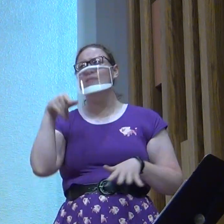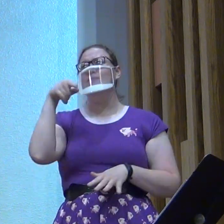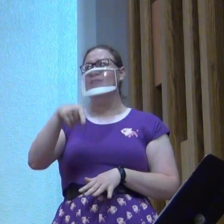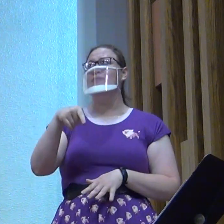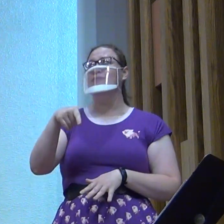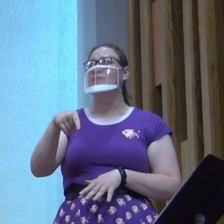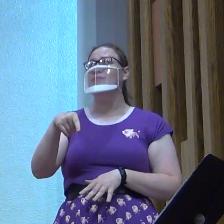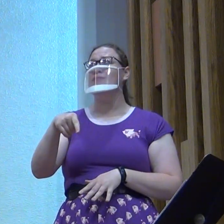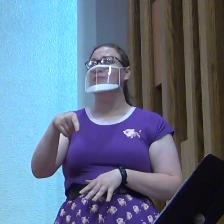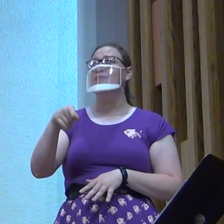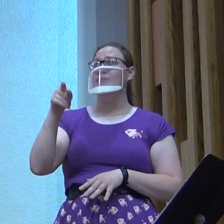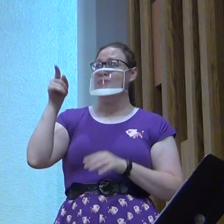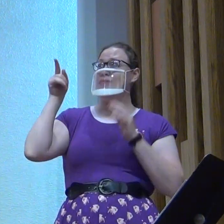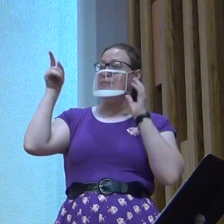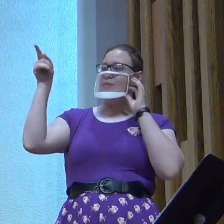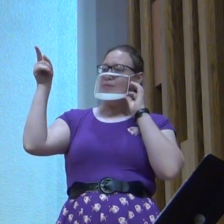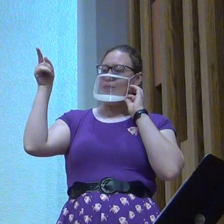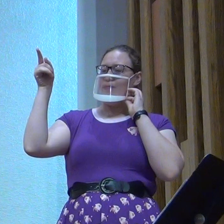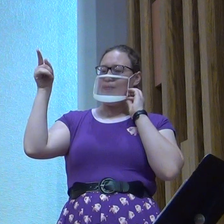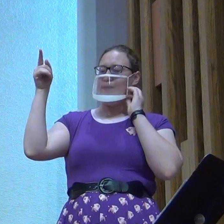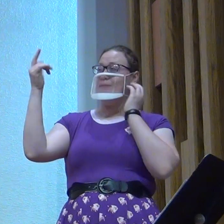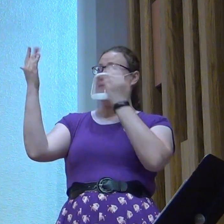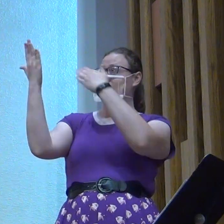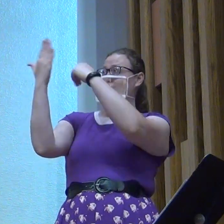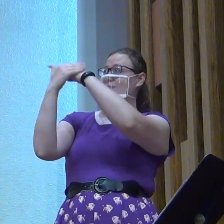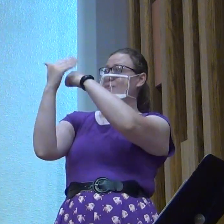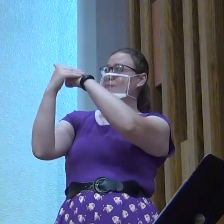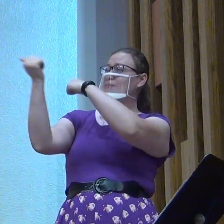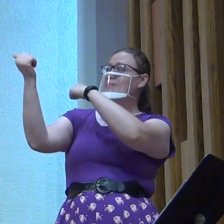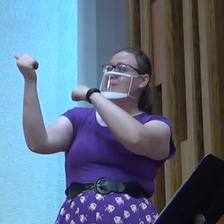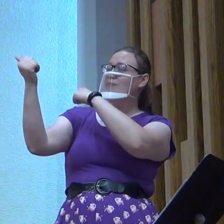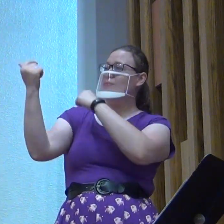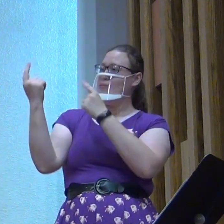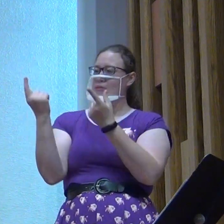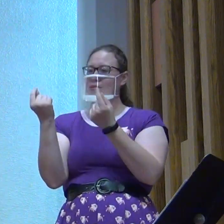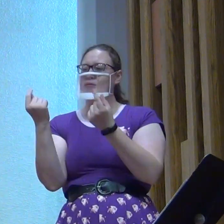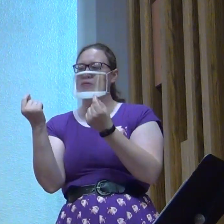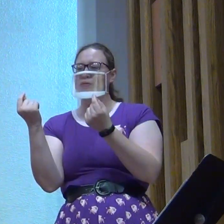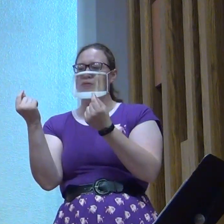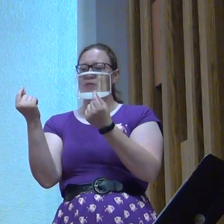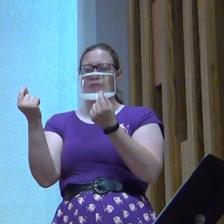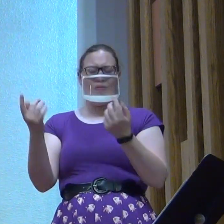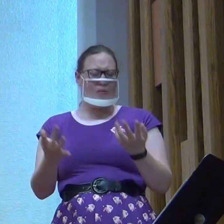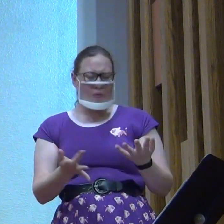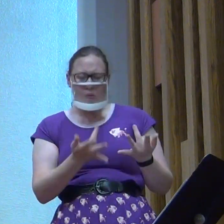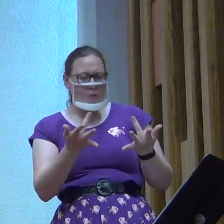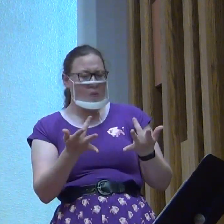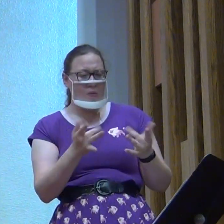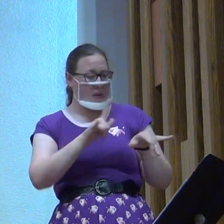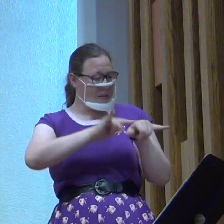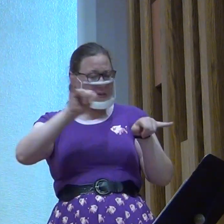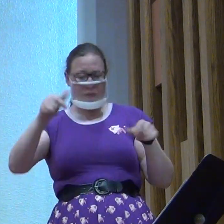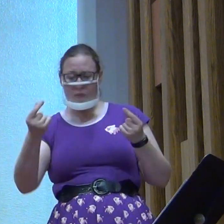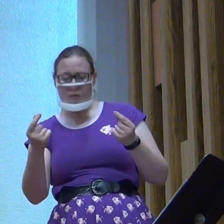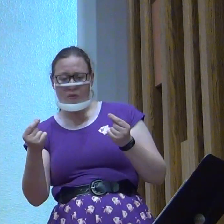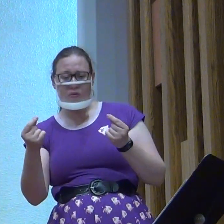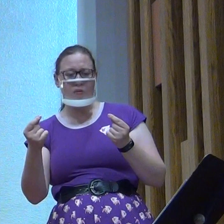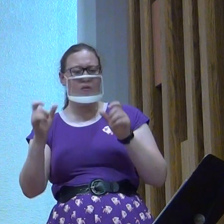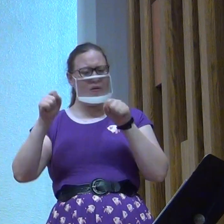And you call us also to fill that waiting time with service and